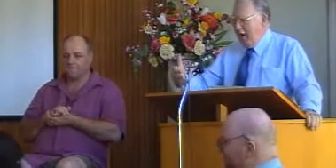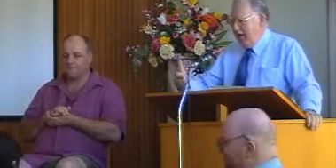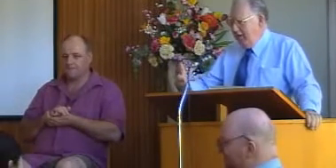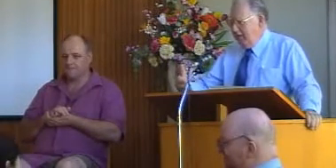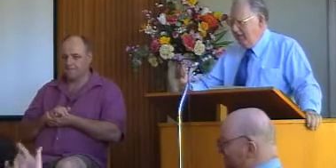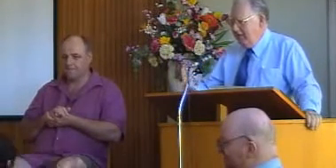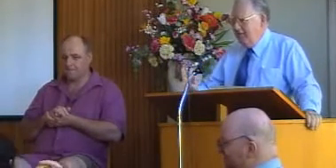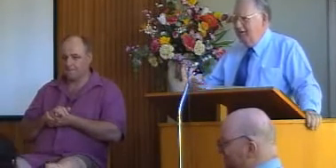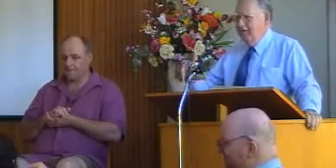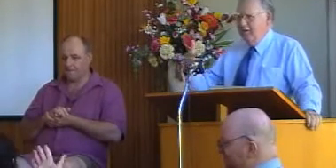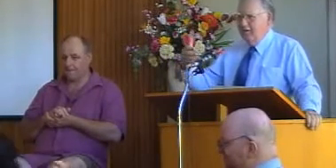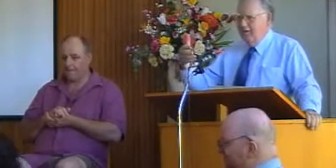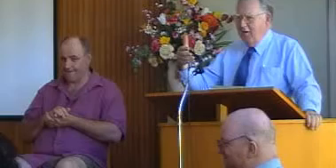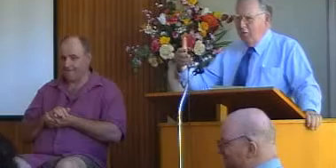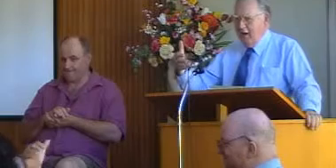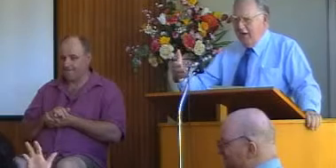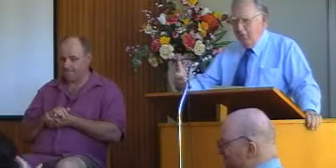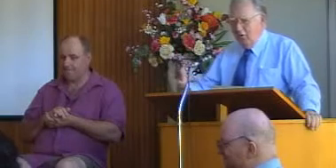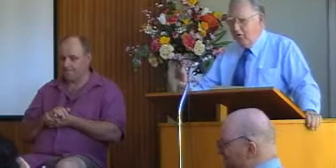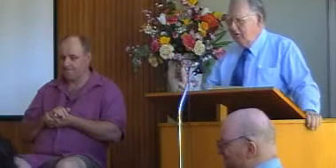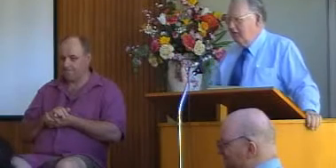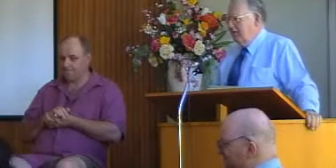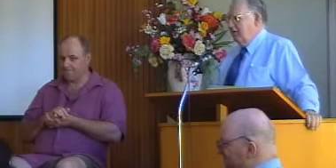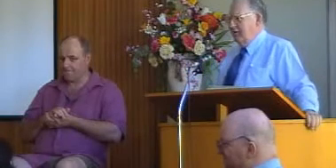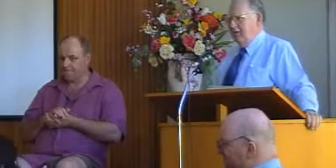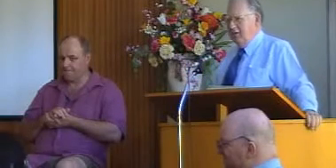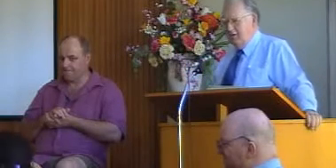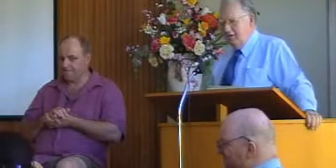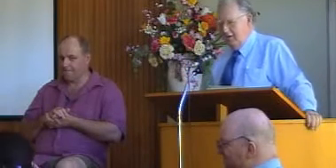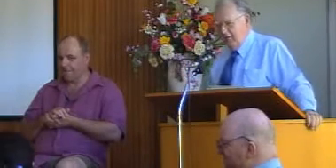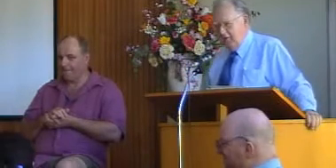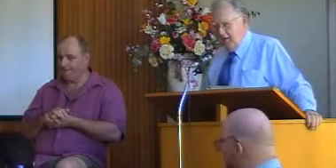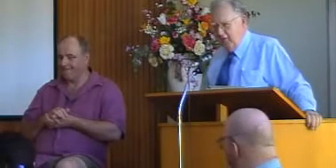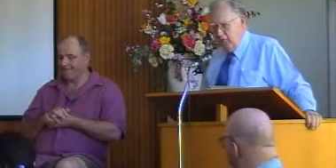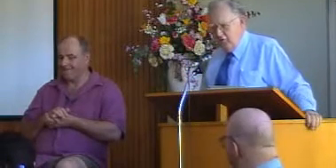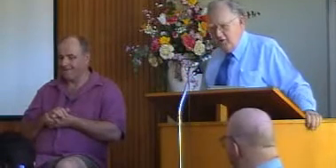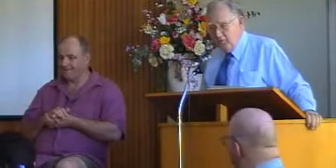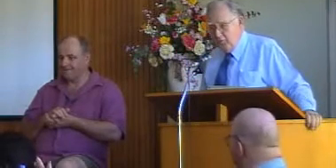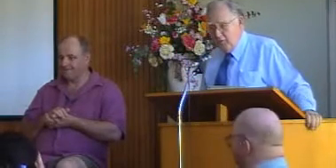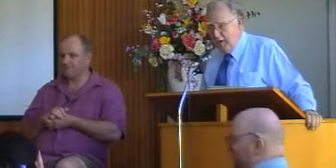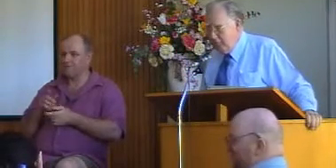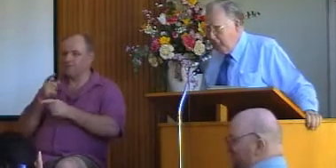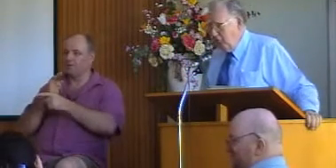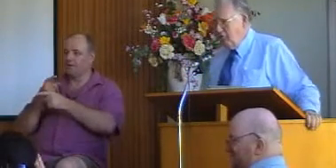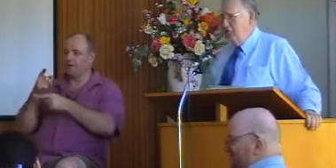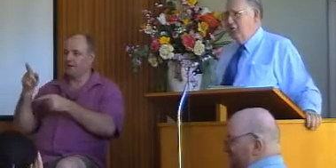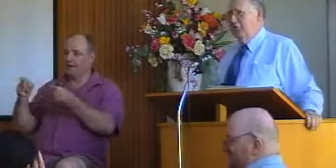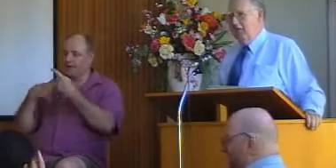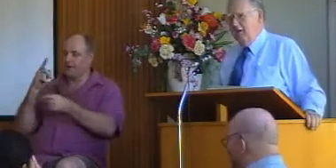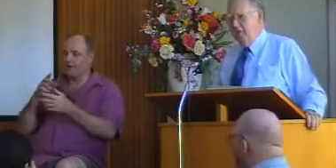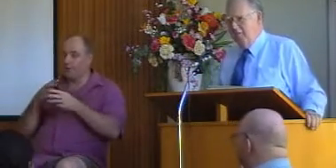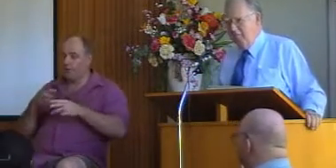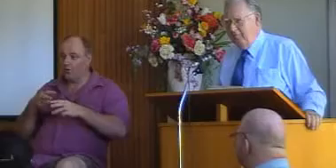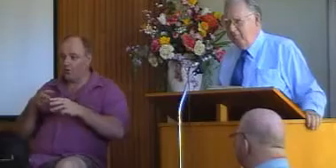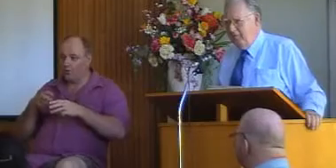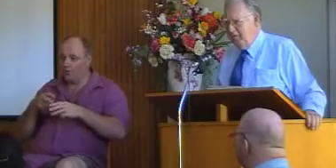his way, the way he walked and found the Lord Jesus, or perhaps the Lord Jesus